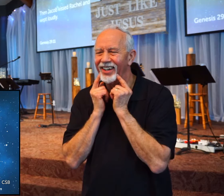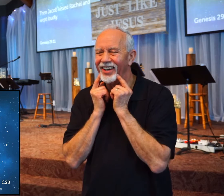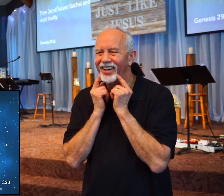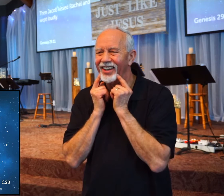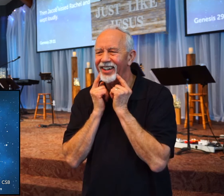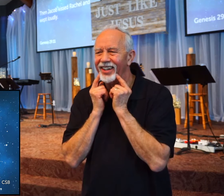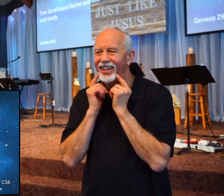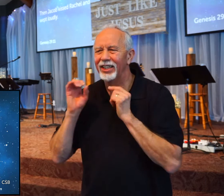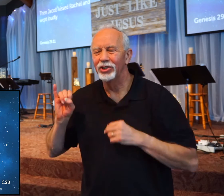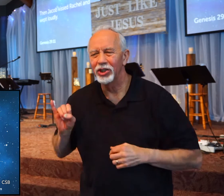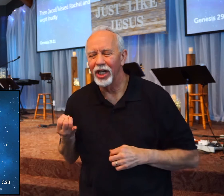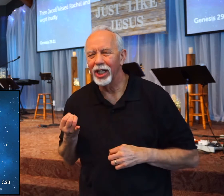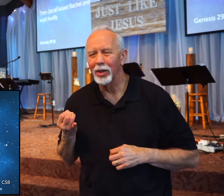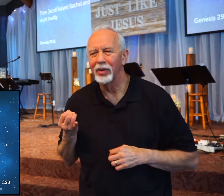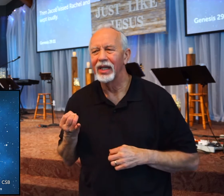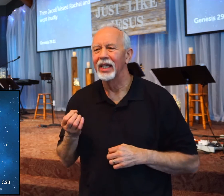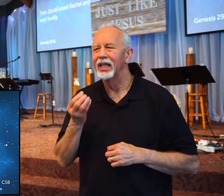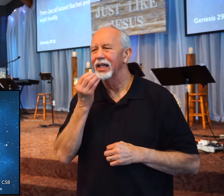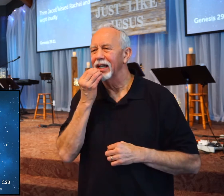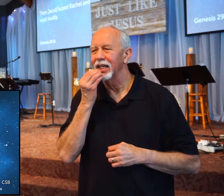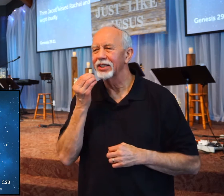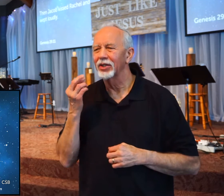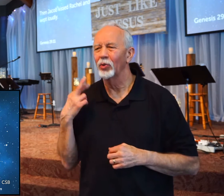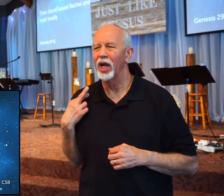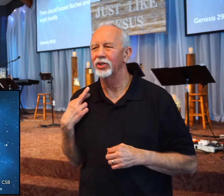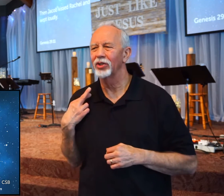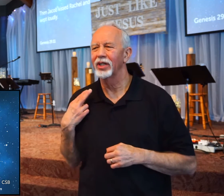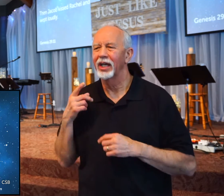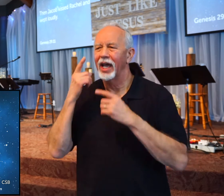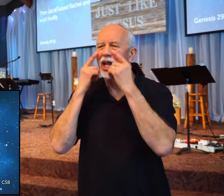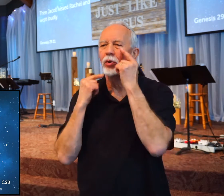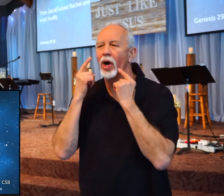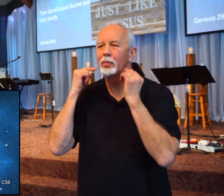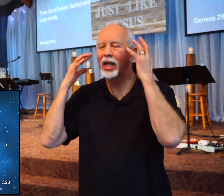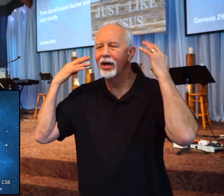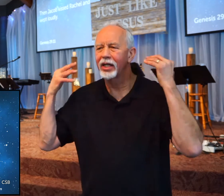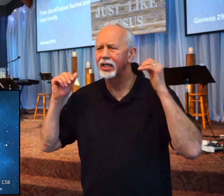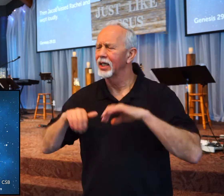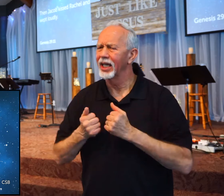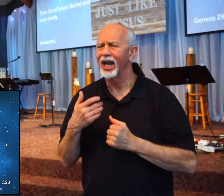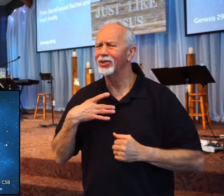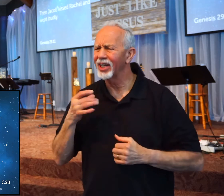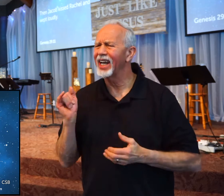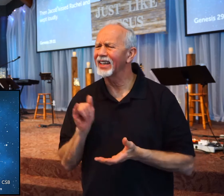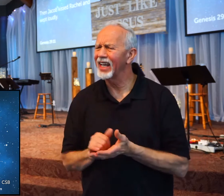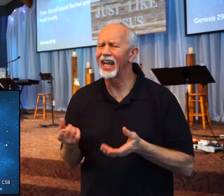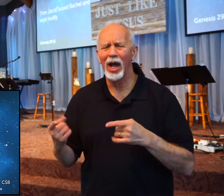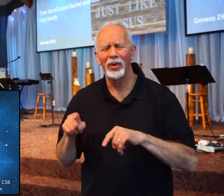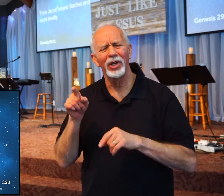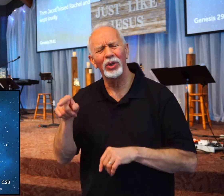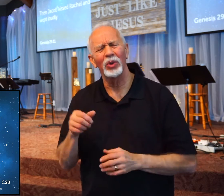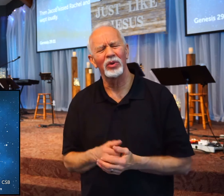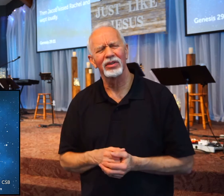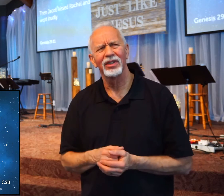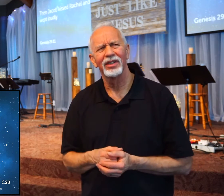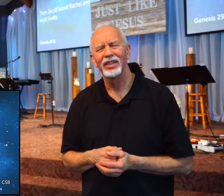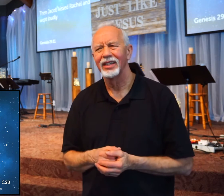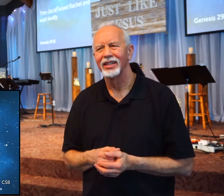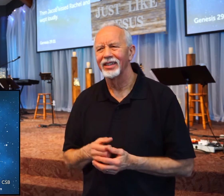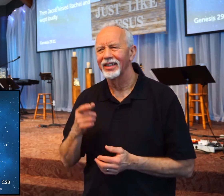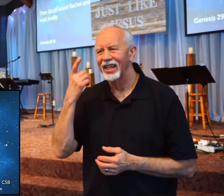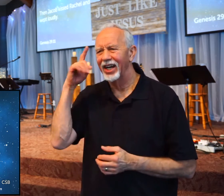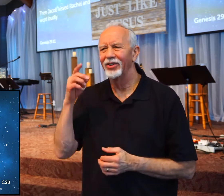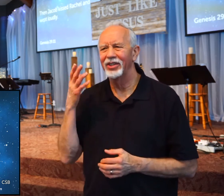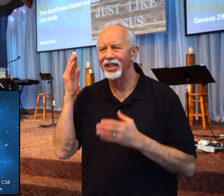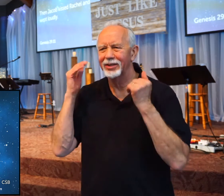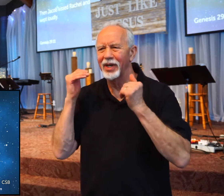Jacob kissed Rachel and wept loudly. How would you like to have that happen? You see, I don't think you'd